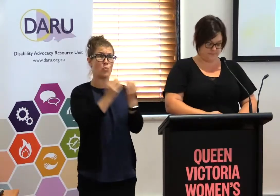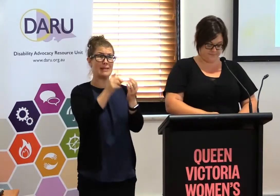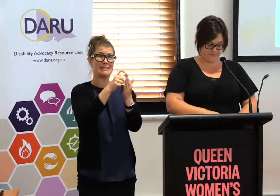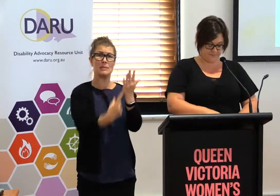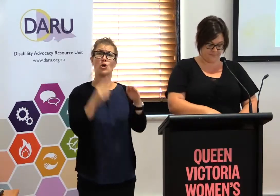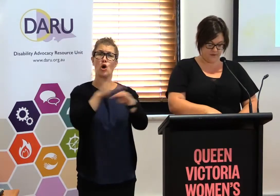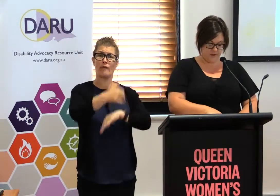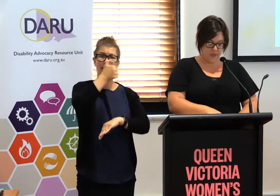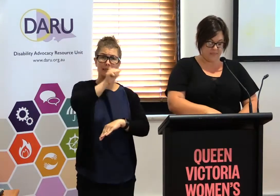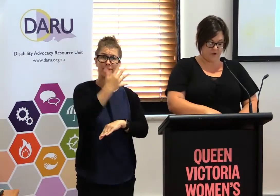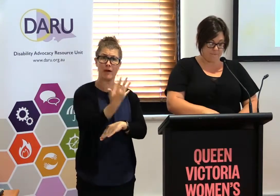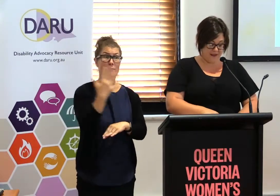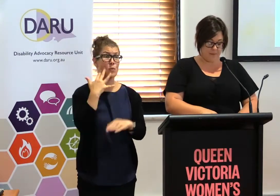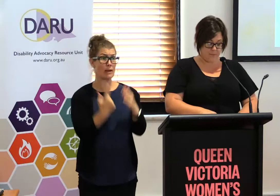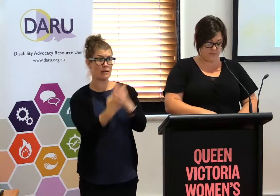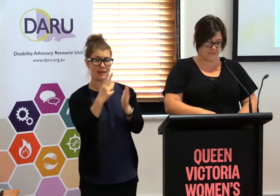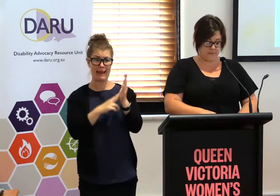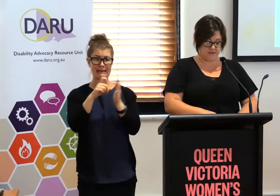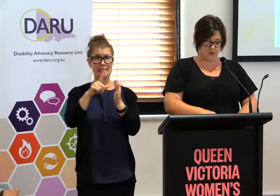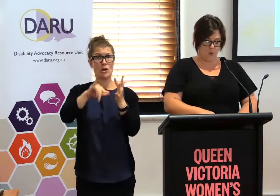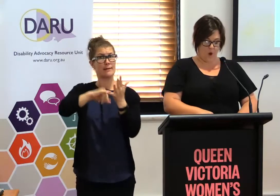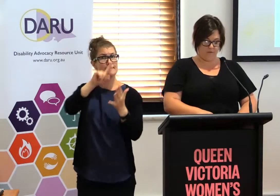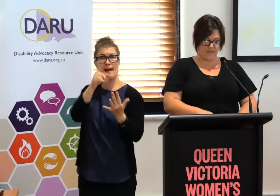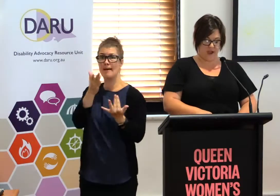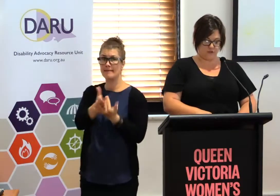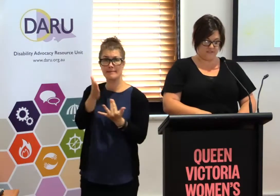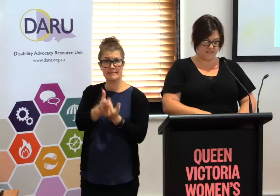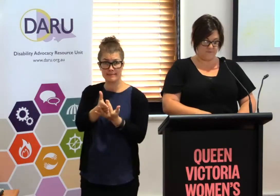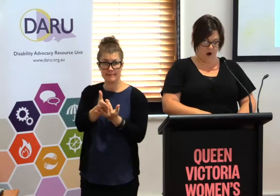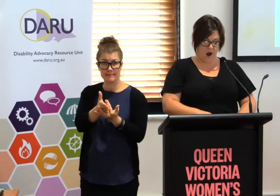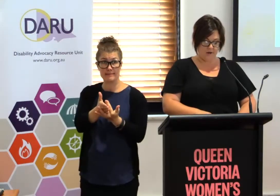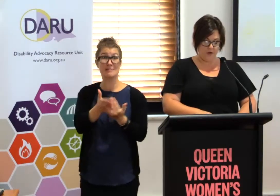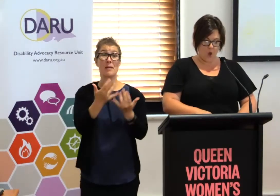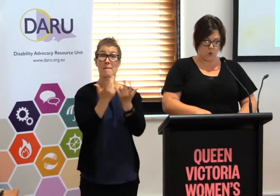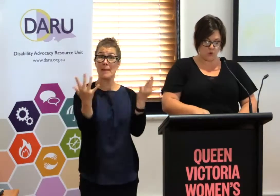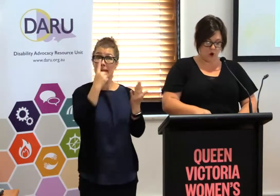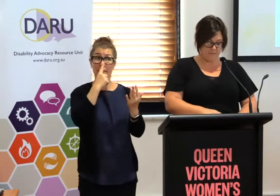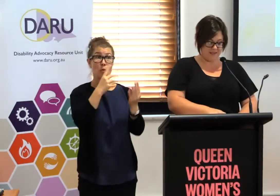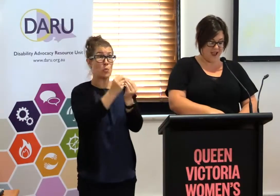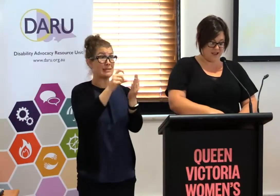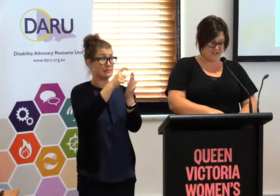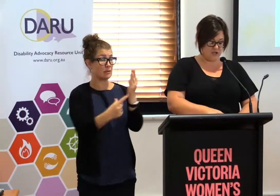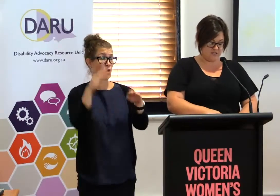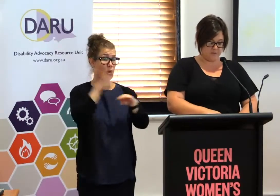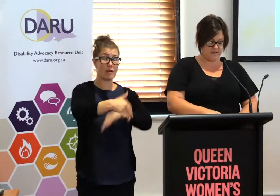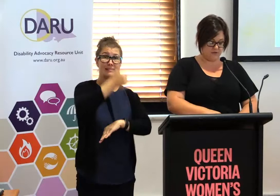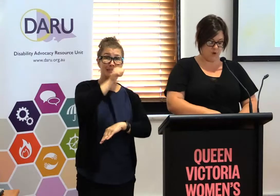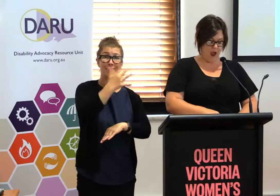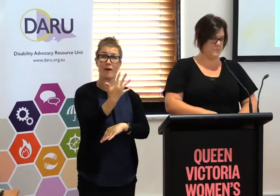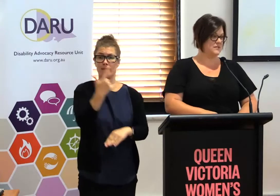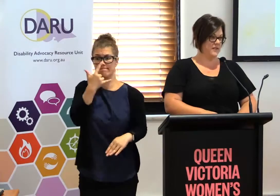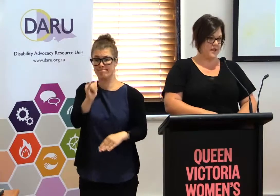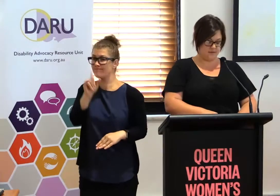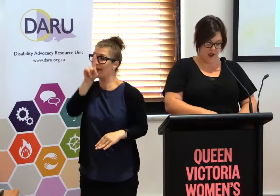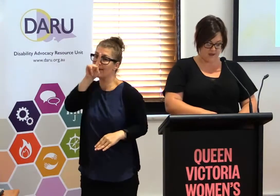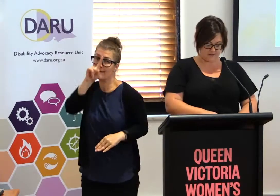short. There are many people with disability who are over the age of 65 who do not meet the age eligibility